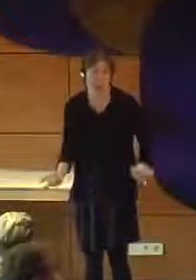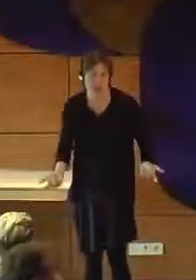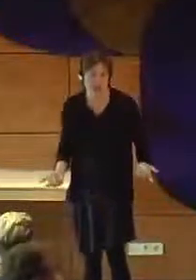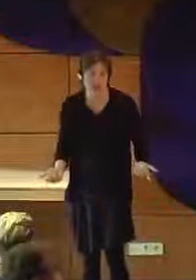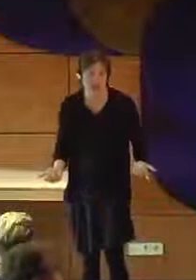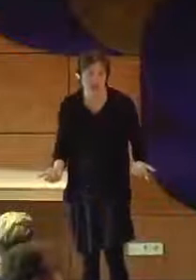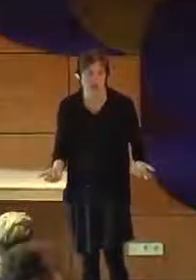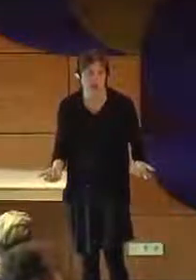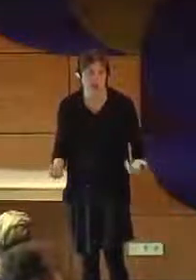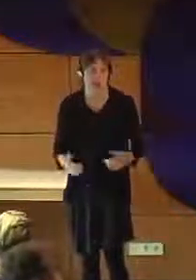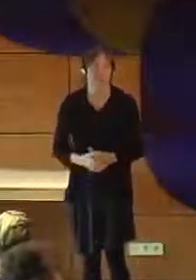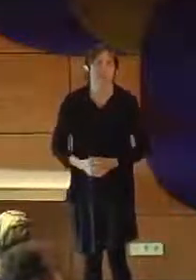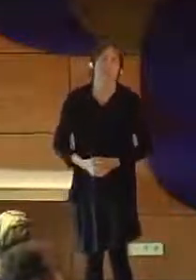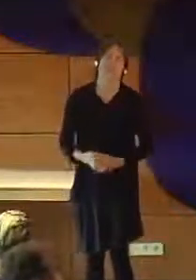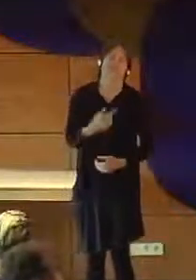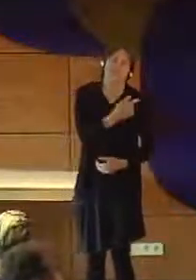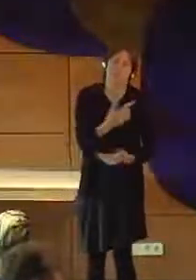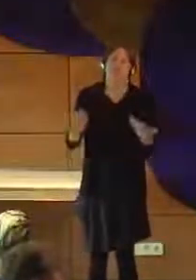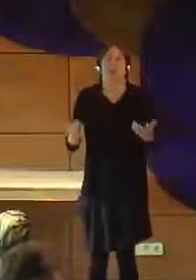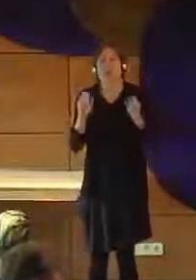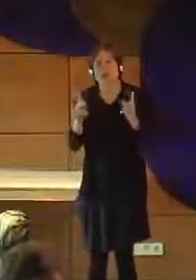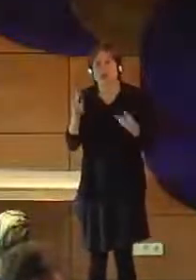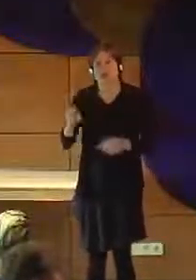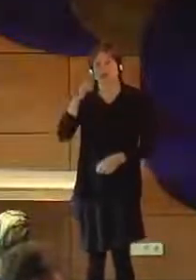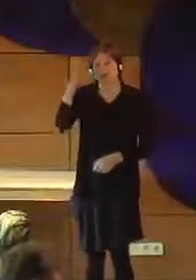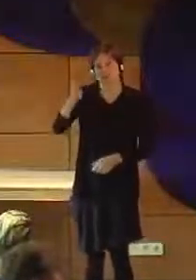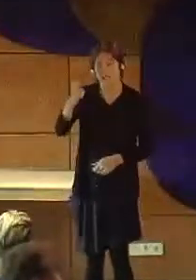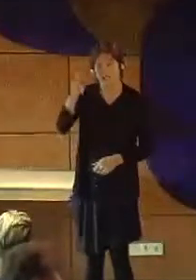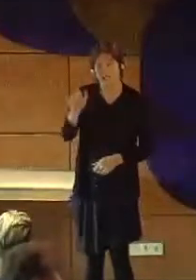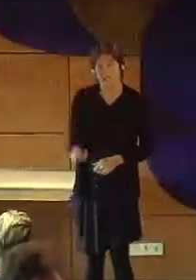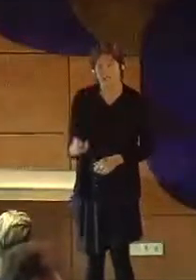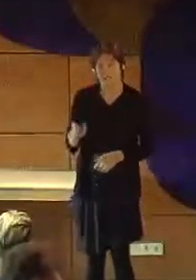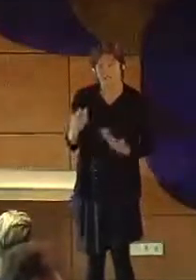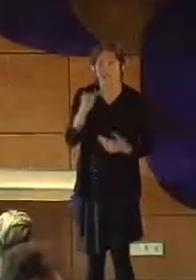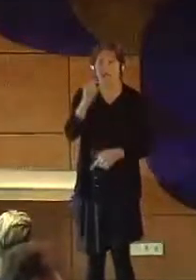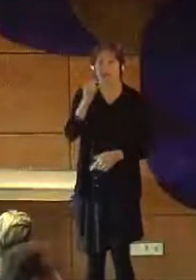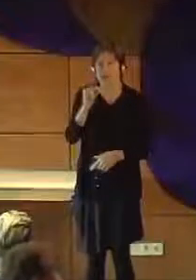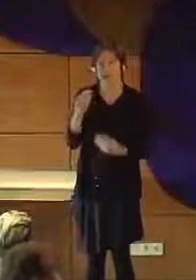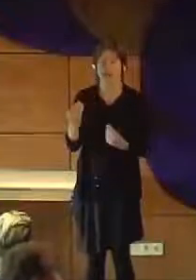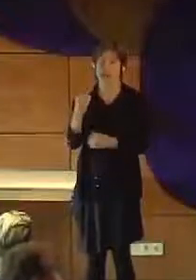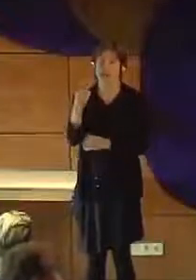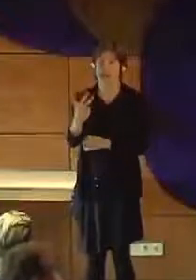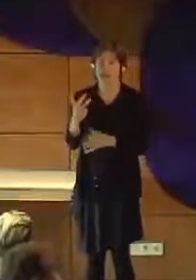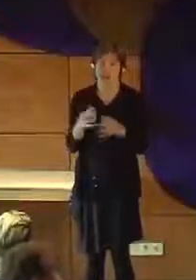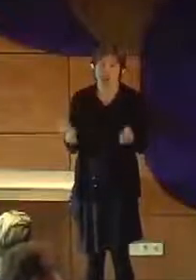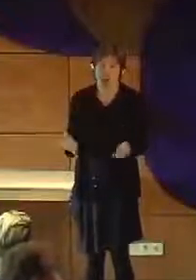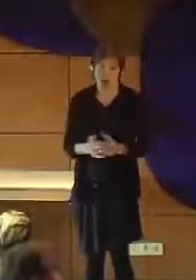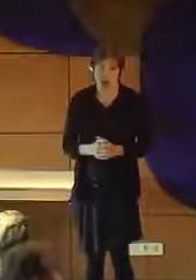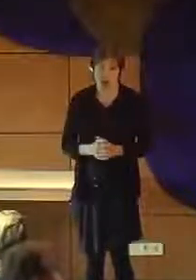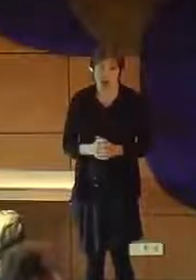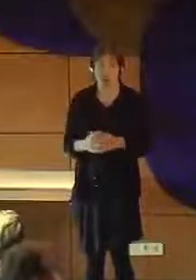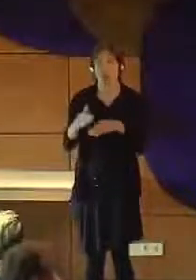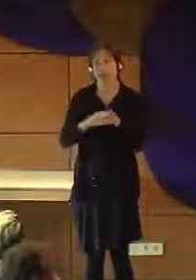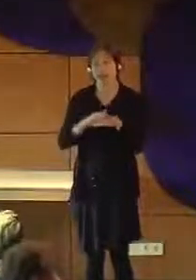So the adult dose of the capsules is 3 a day, and the adult dose of the gel is 6